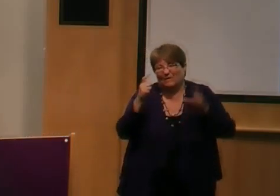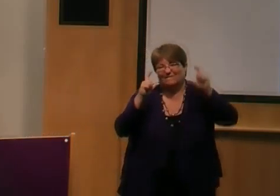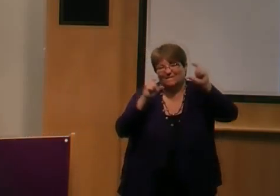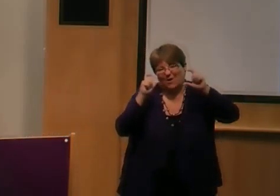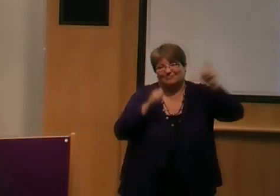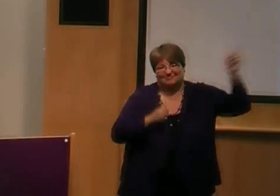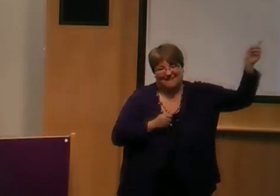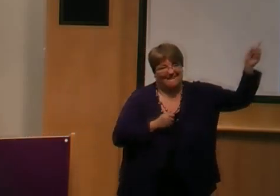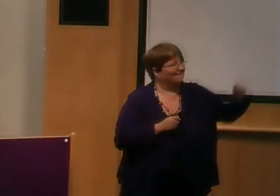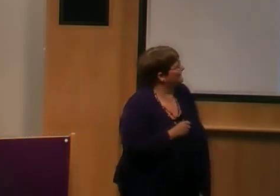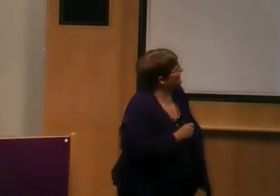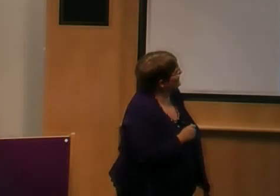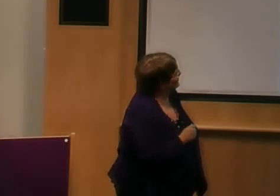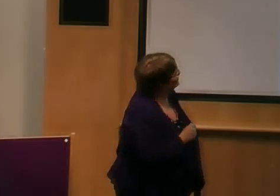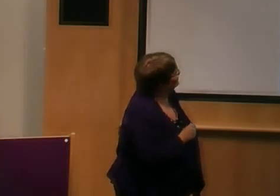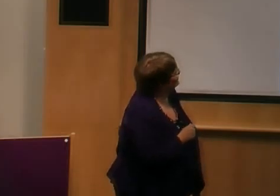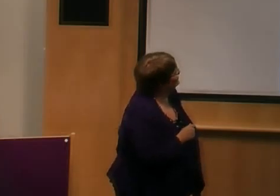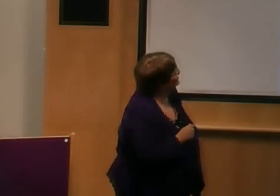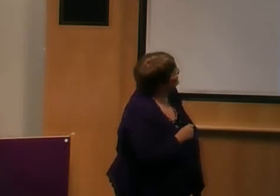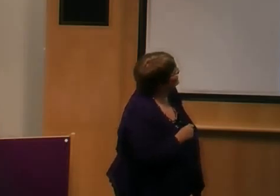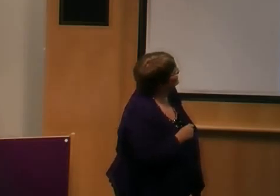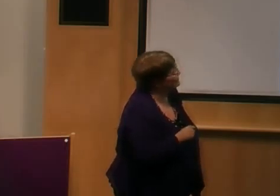That's just a few photographs from some of our events.